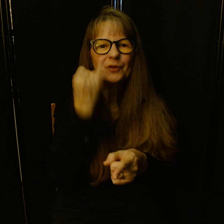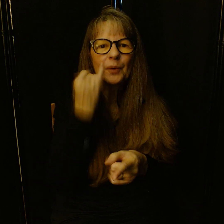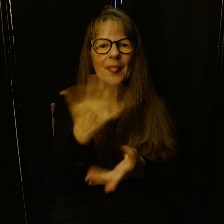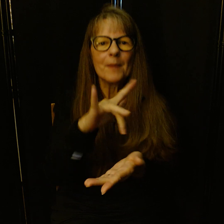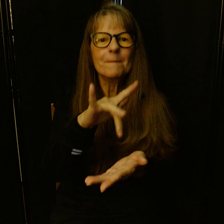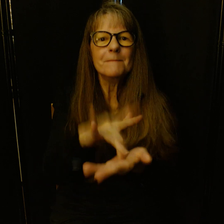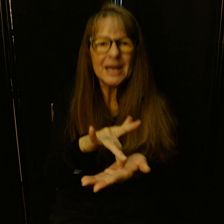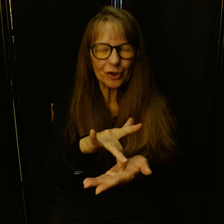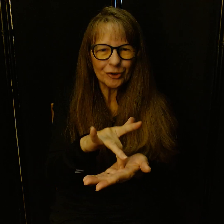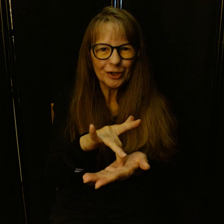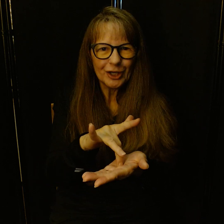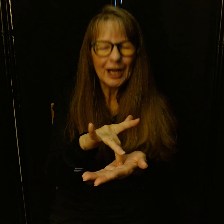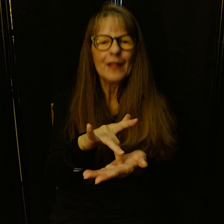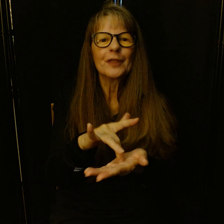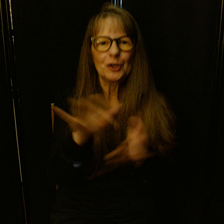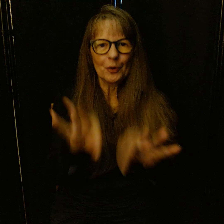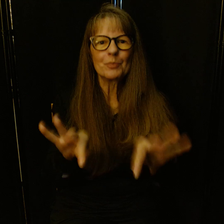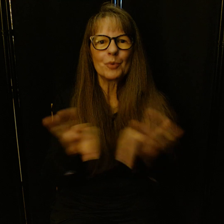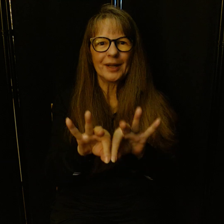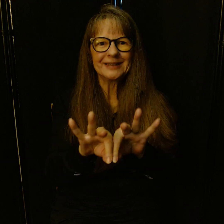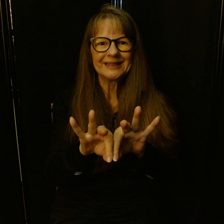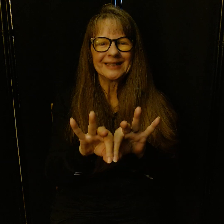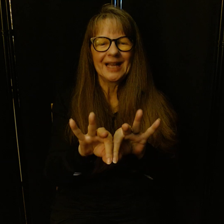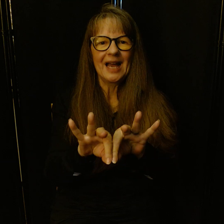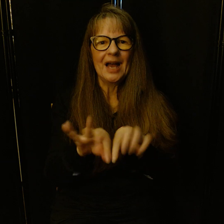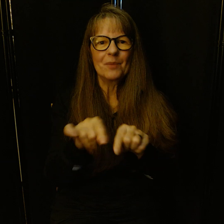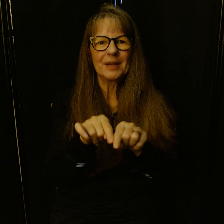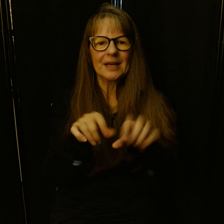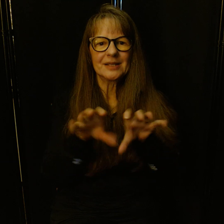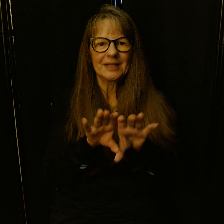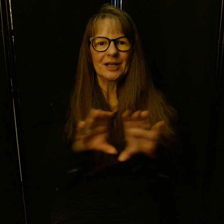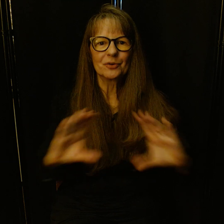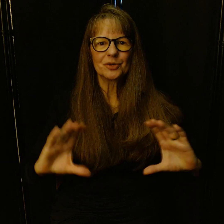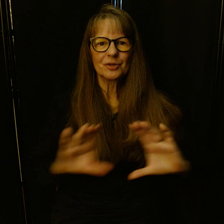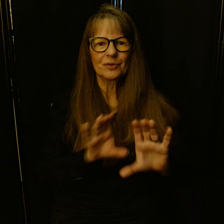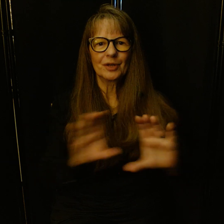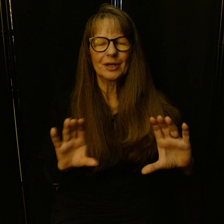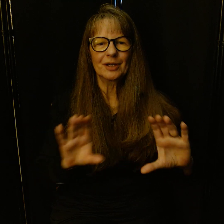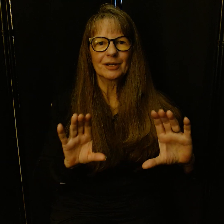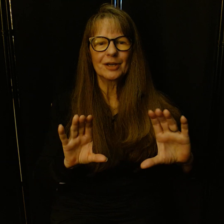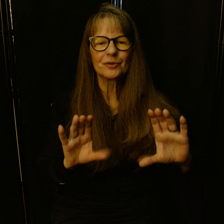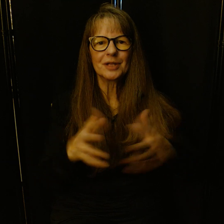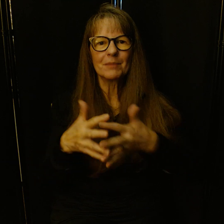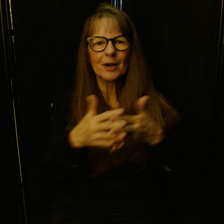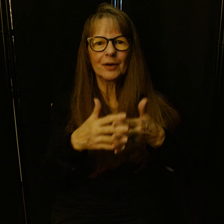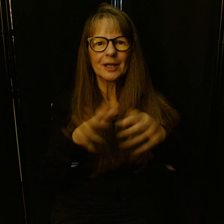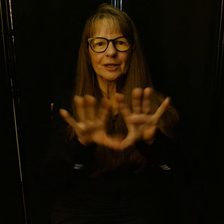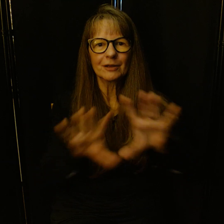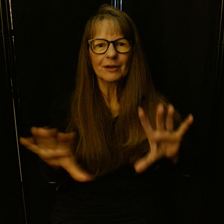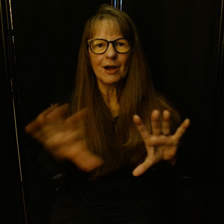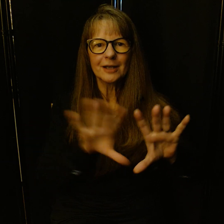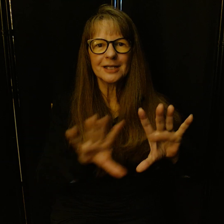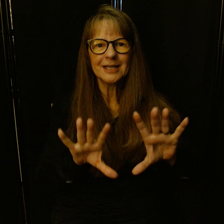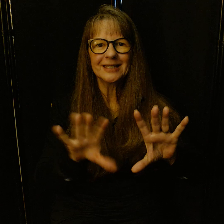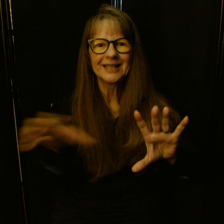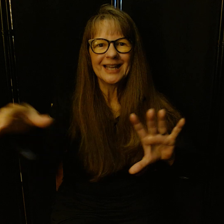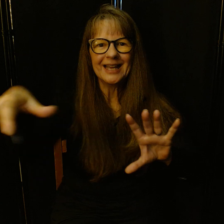in the middle, then you're important. Because here's the American continent, and